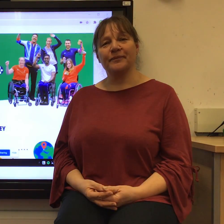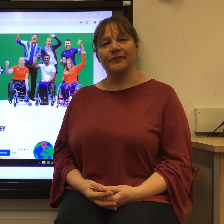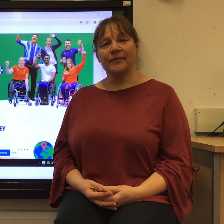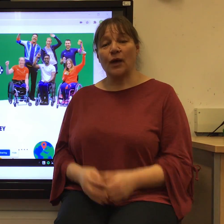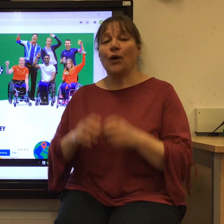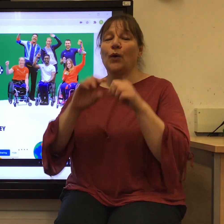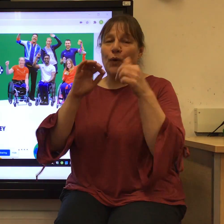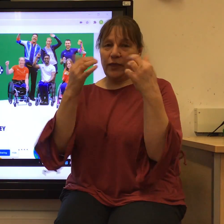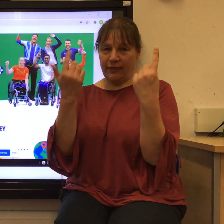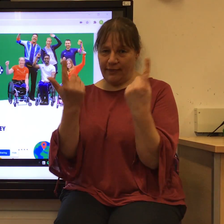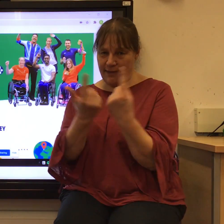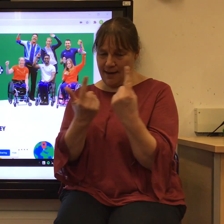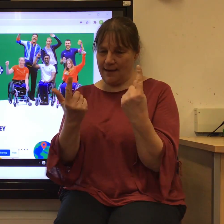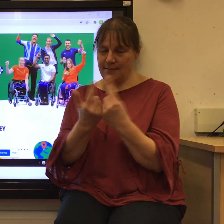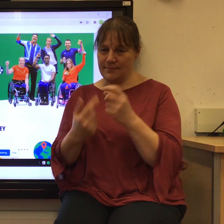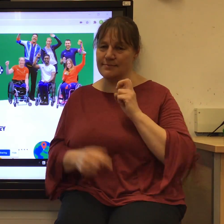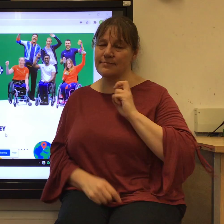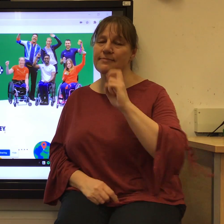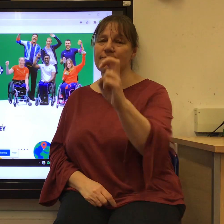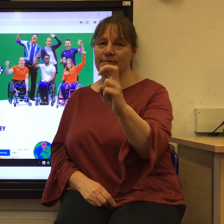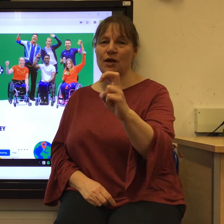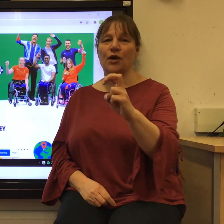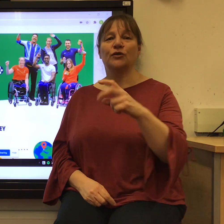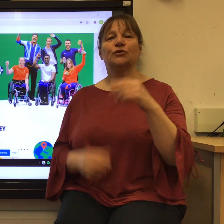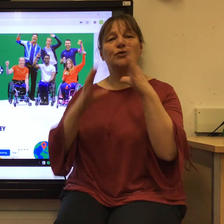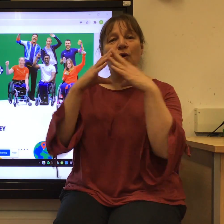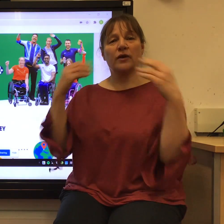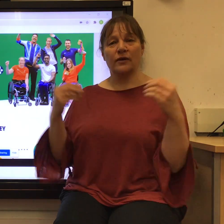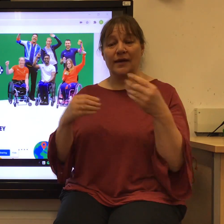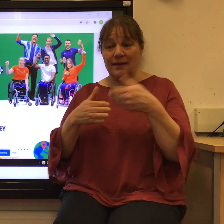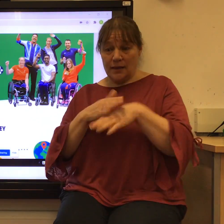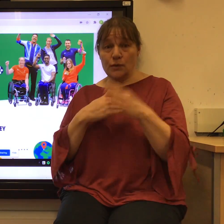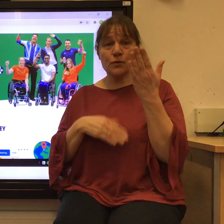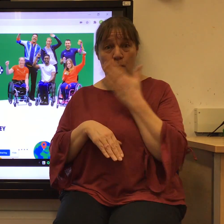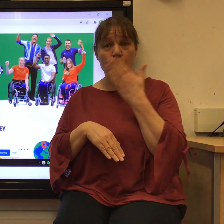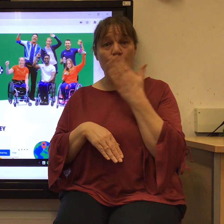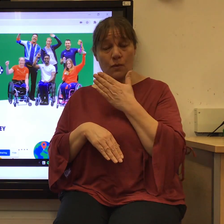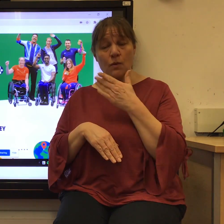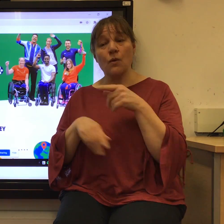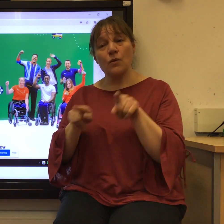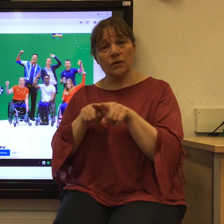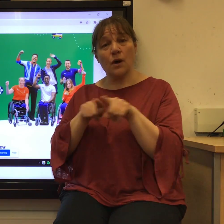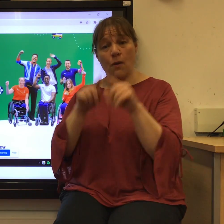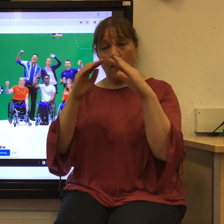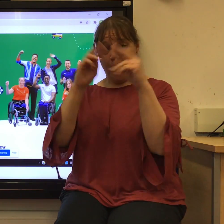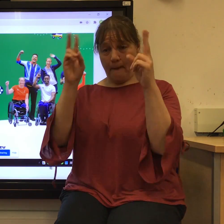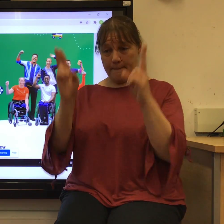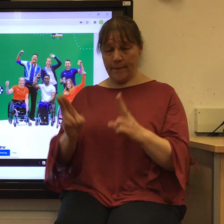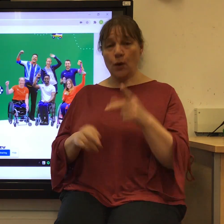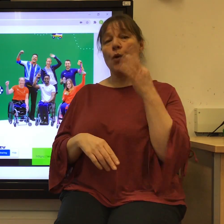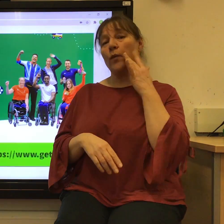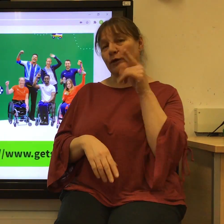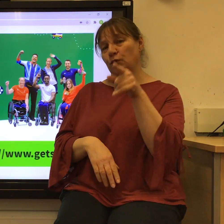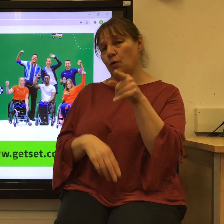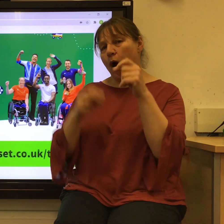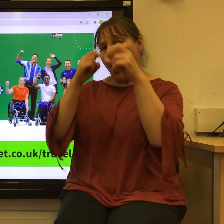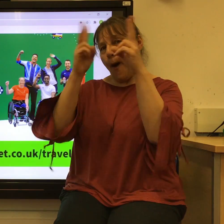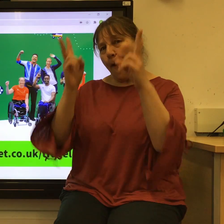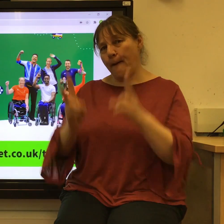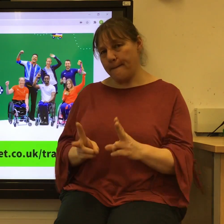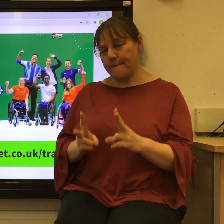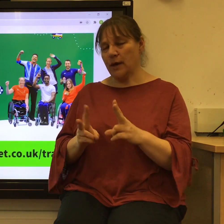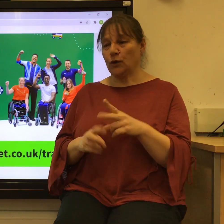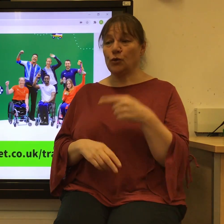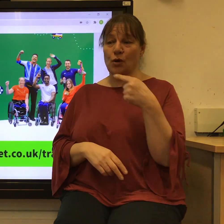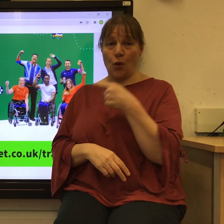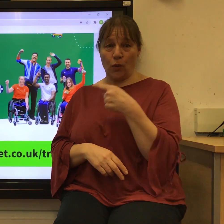The good thing about the journey to Tokyo is that these can be done in school and at home. So when you're at home and you go to